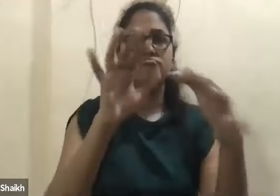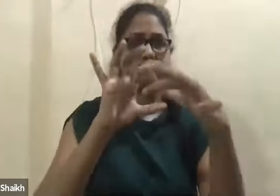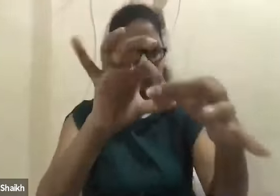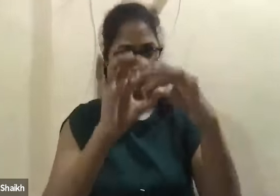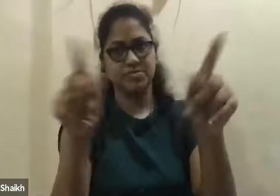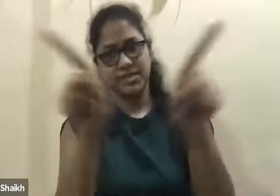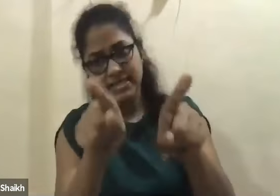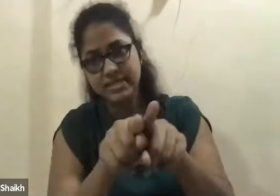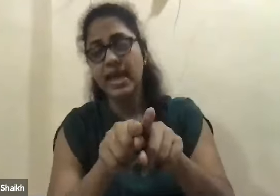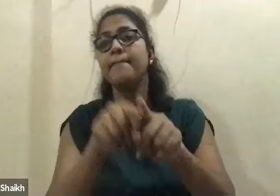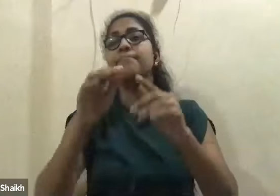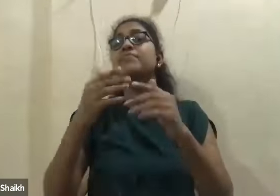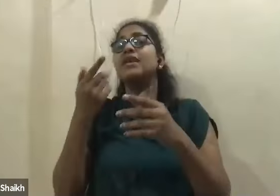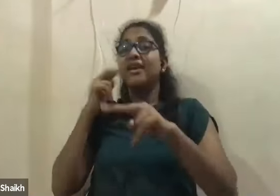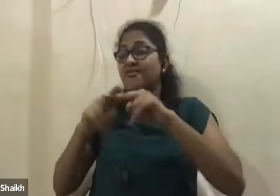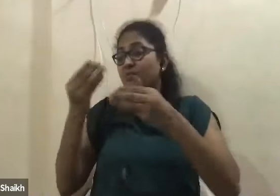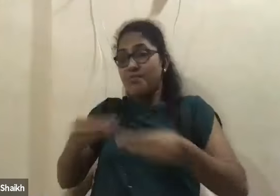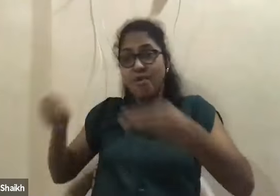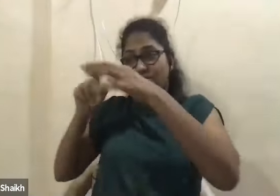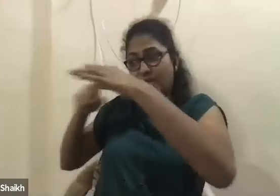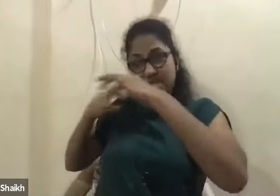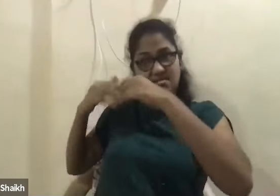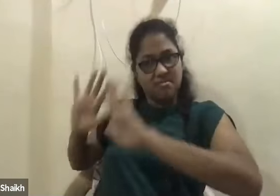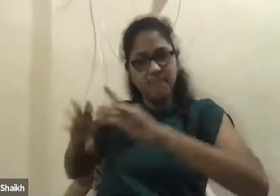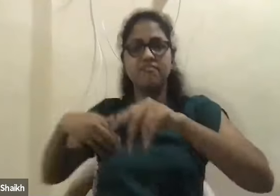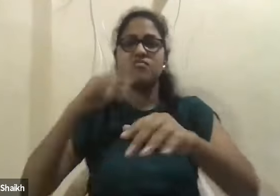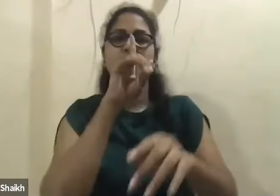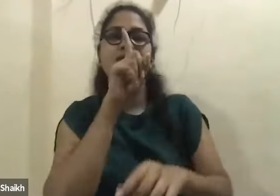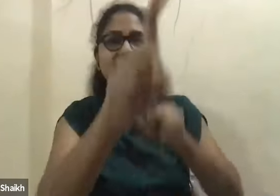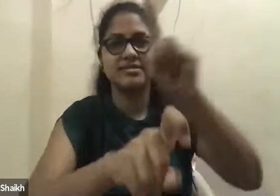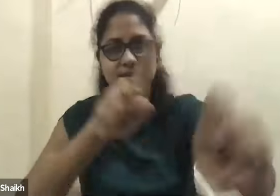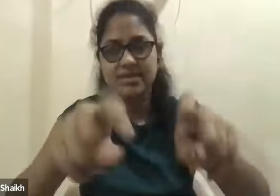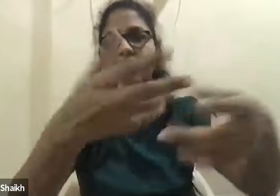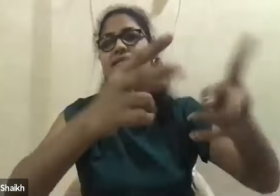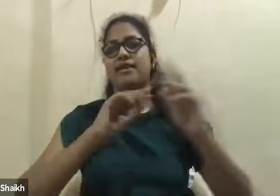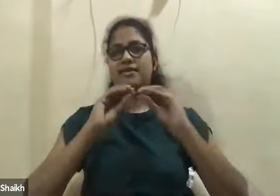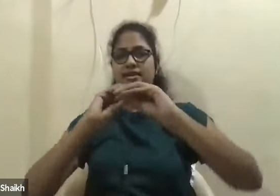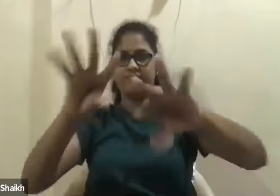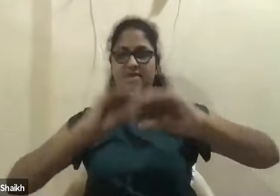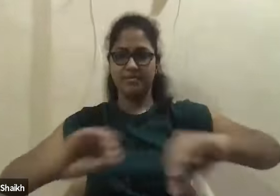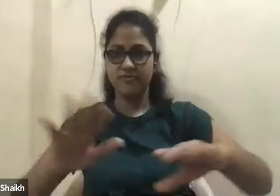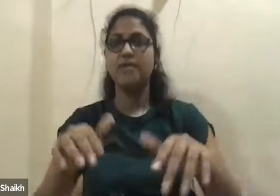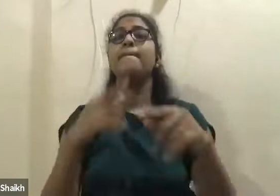also, we can can pass it on to pass them. it on to them. And we are Yes. putting this on our Access to Hope YouTube